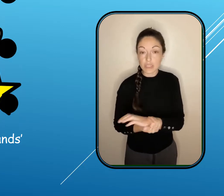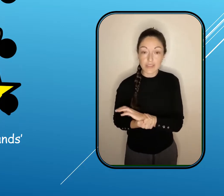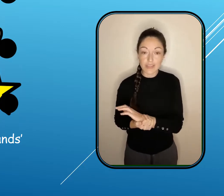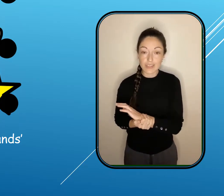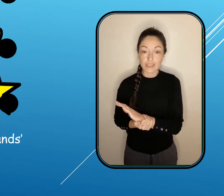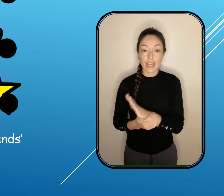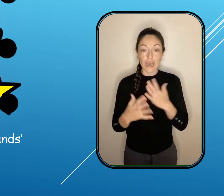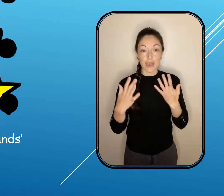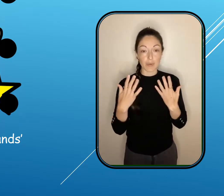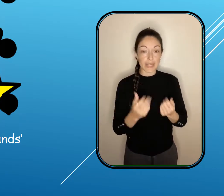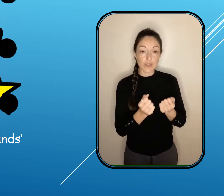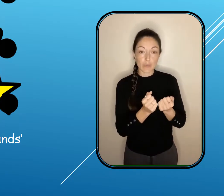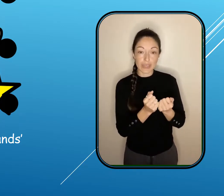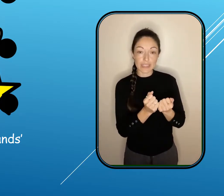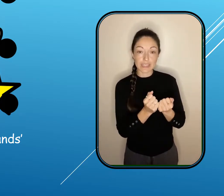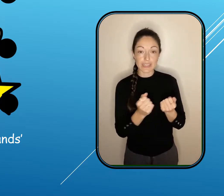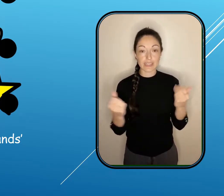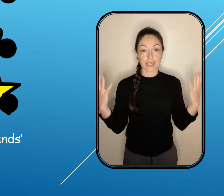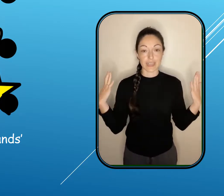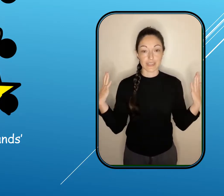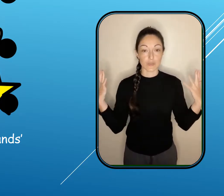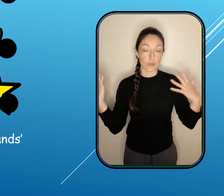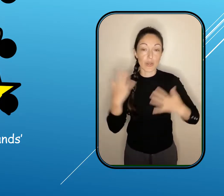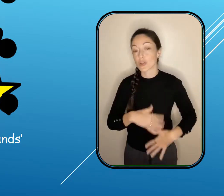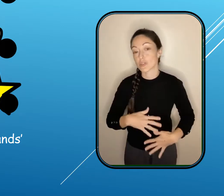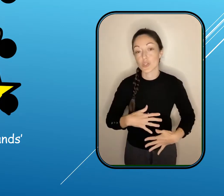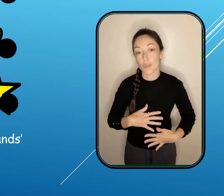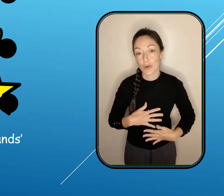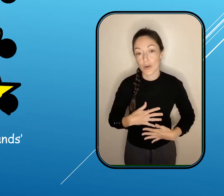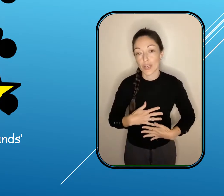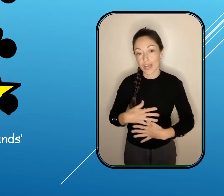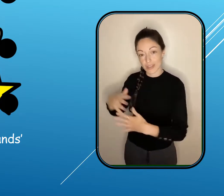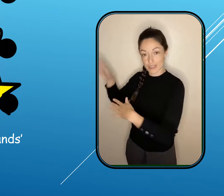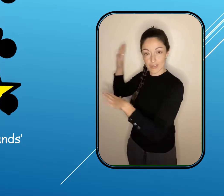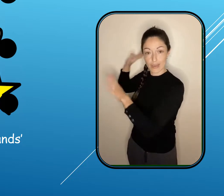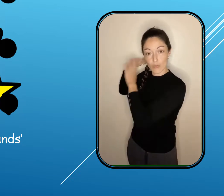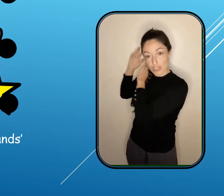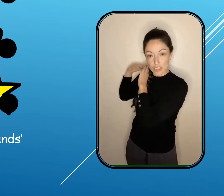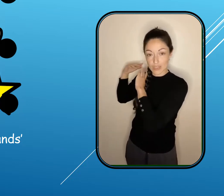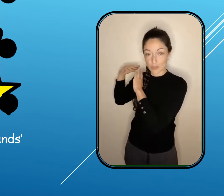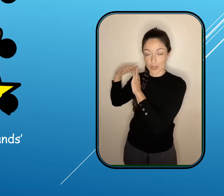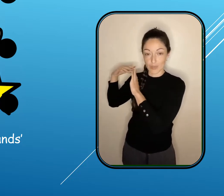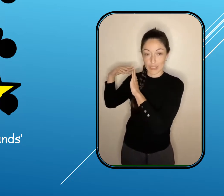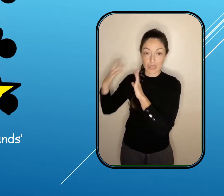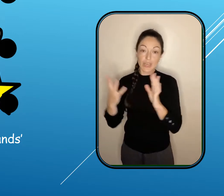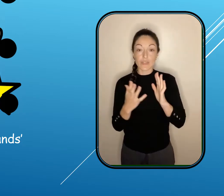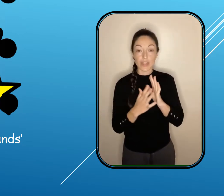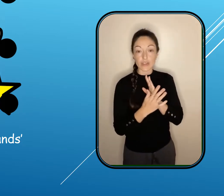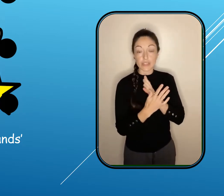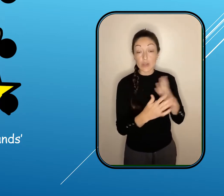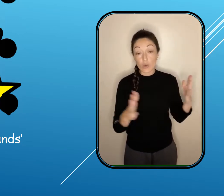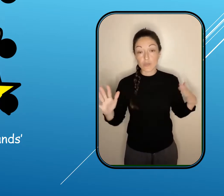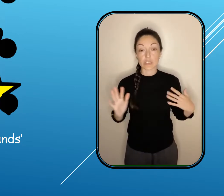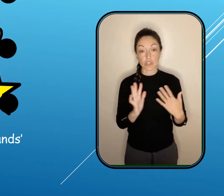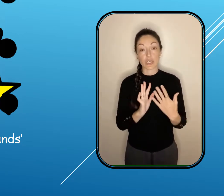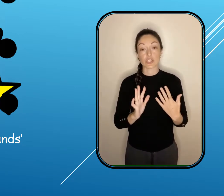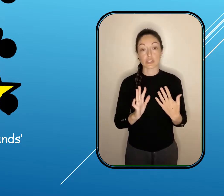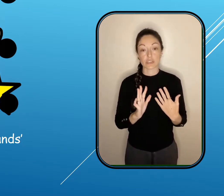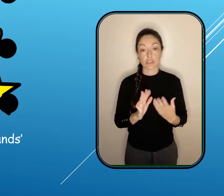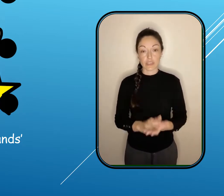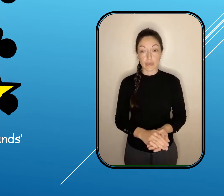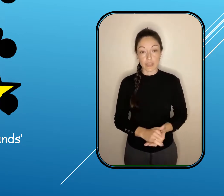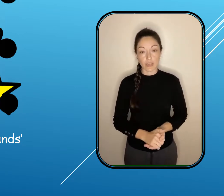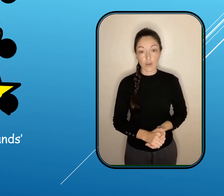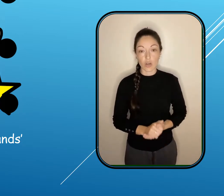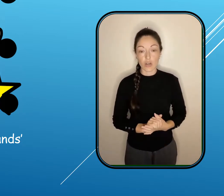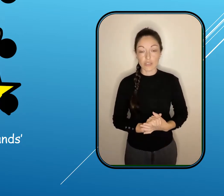in bracelets and my nails are painted and I've got a polka dot top on and there's like flashing lights behind me, then there's a lot of distractions